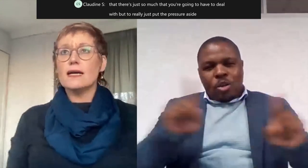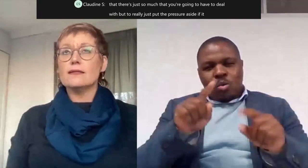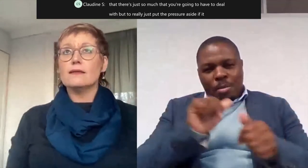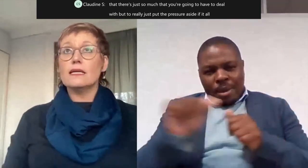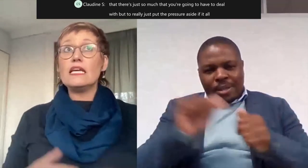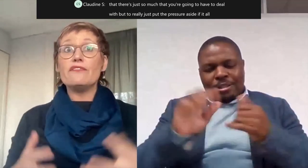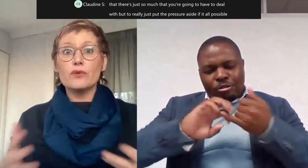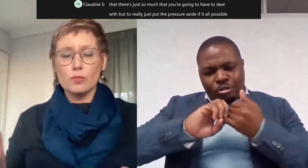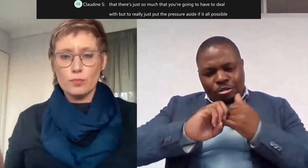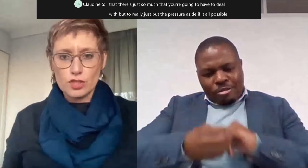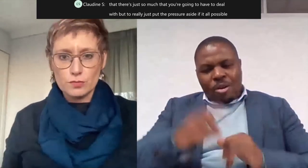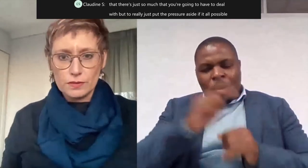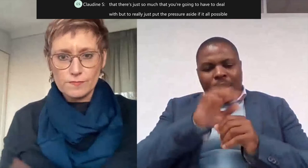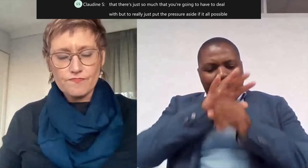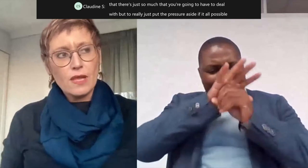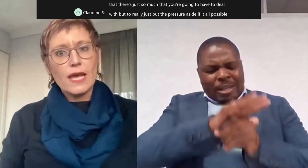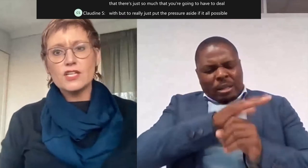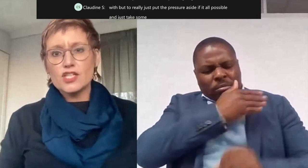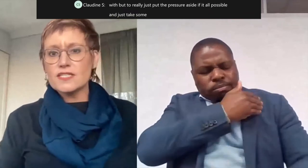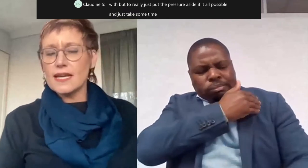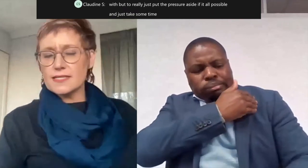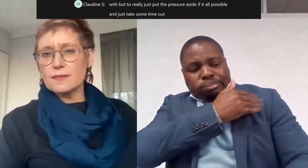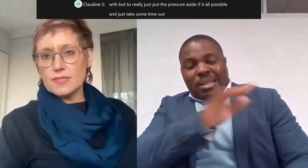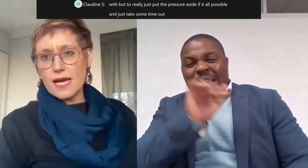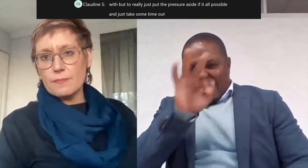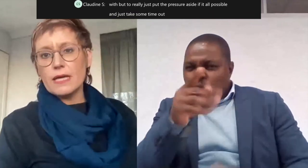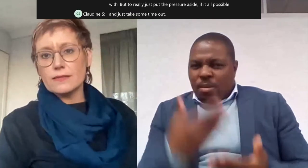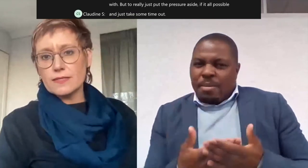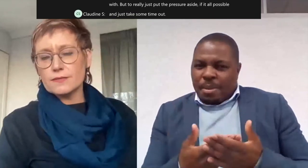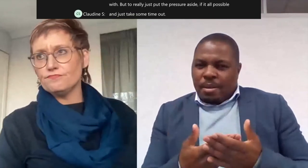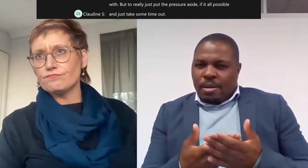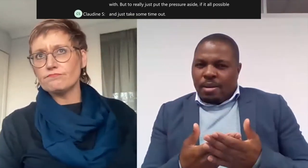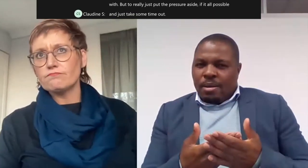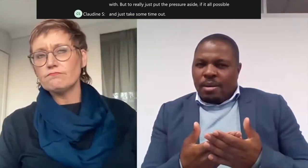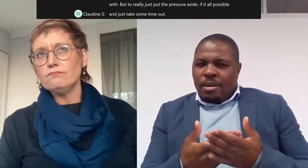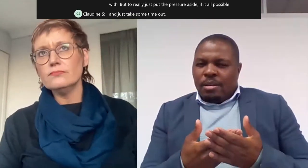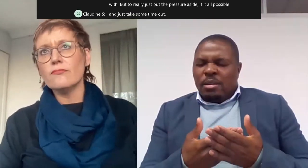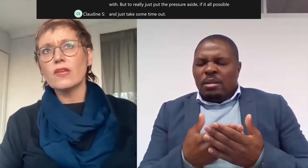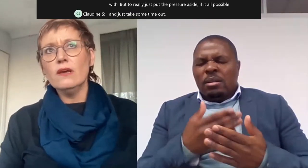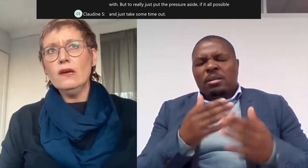pressure aside, if at all possible, and just take some time out.